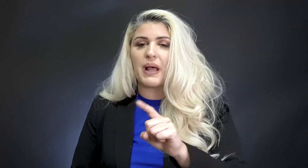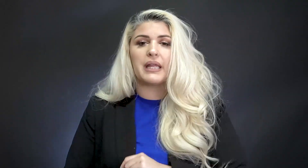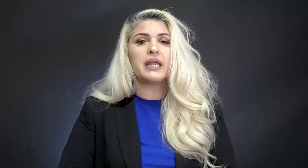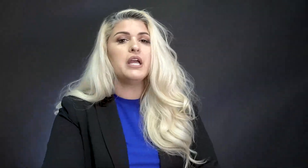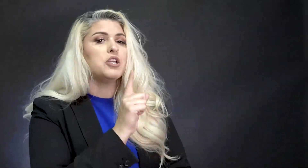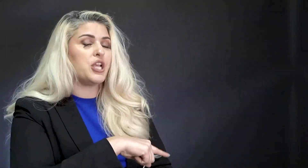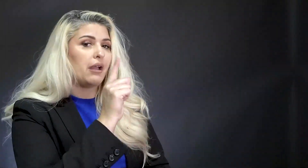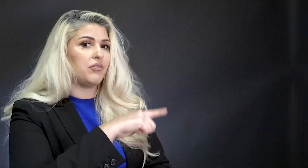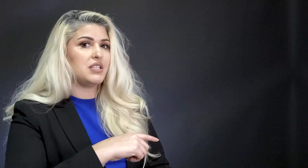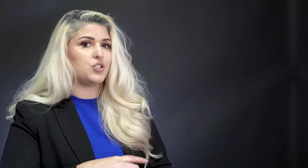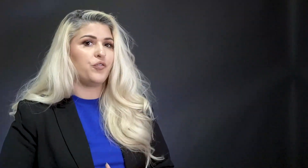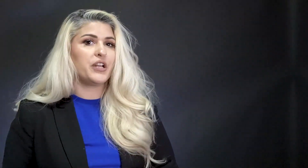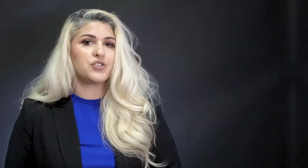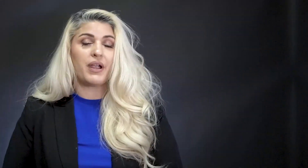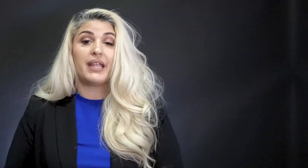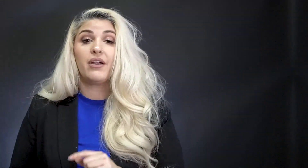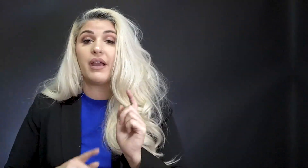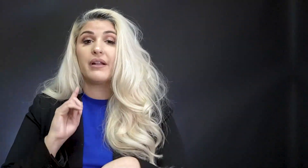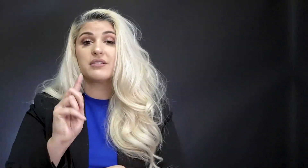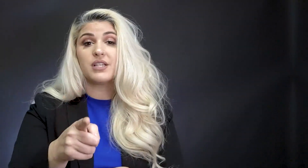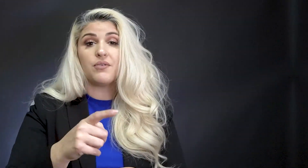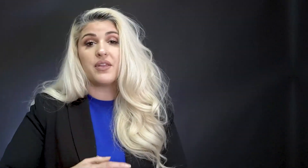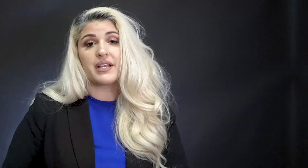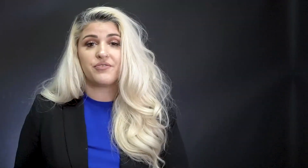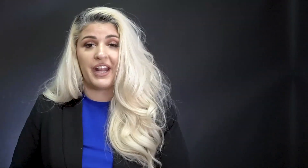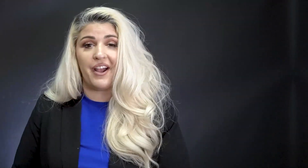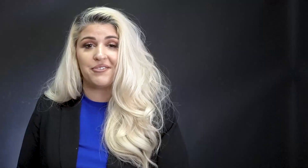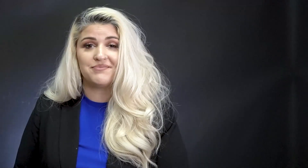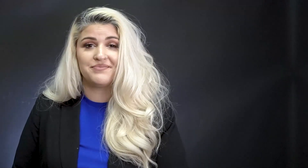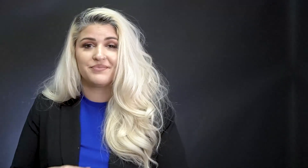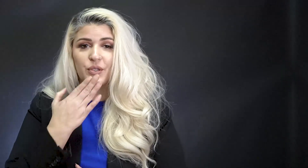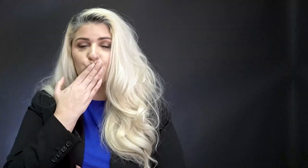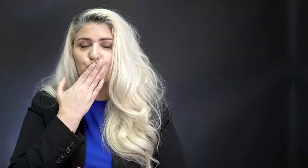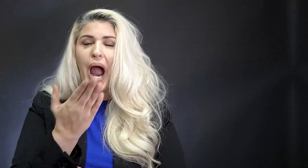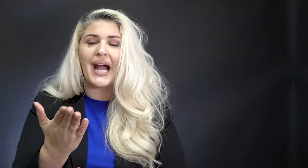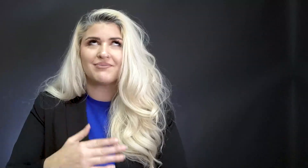finger spelling, check out these two videos right here, and I'll see you in the next video. Mwah!